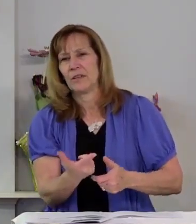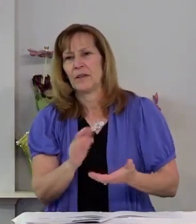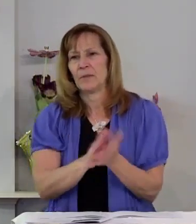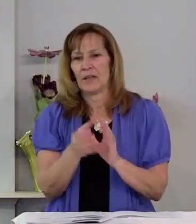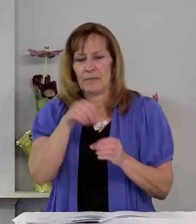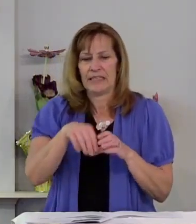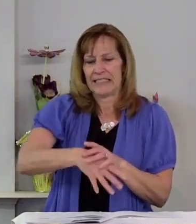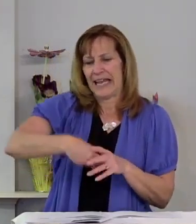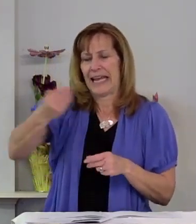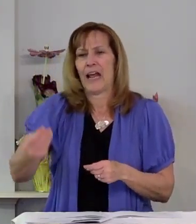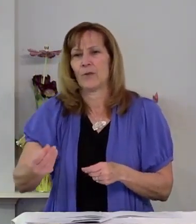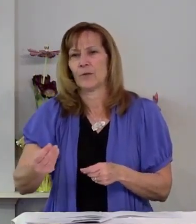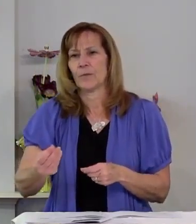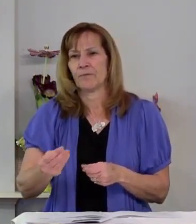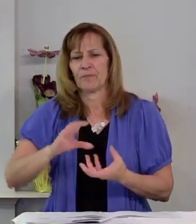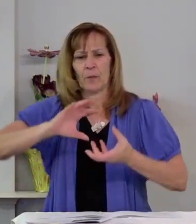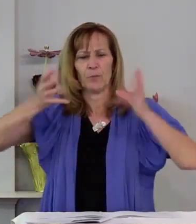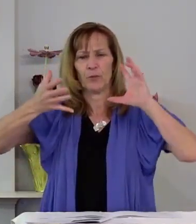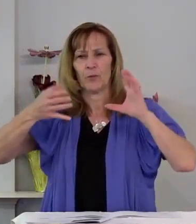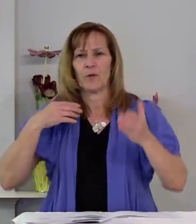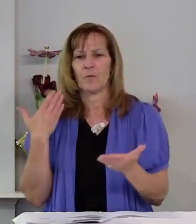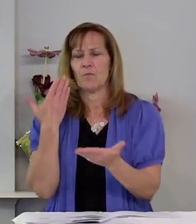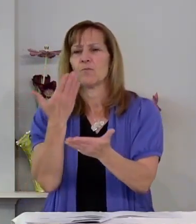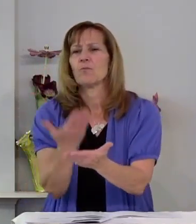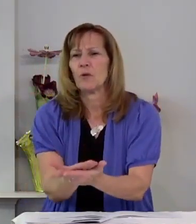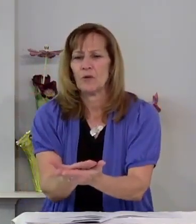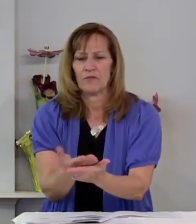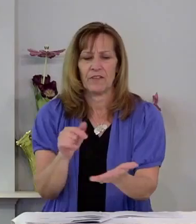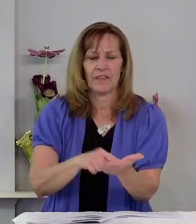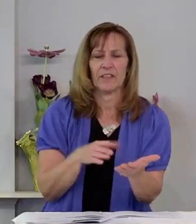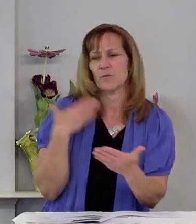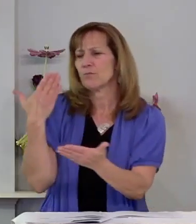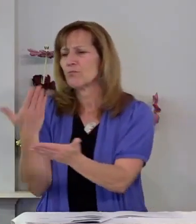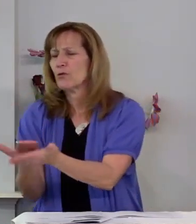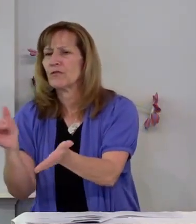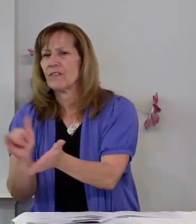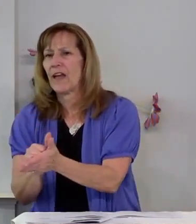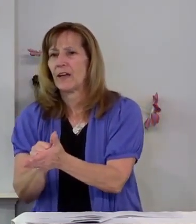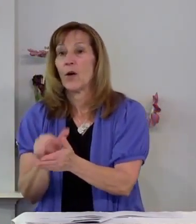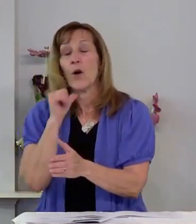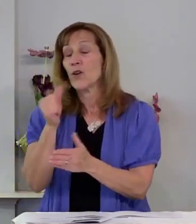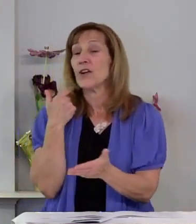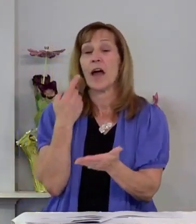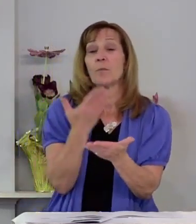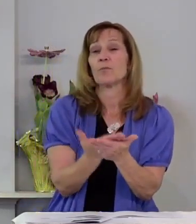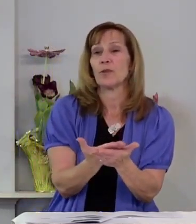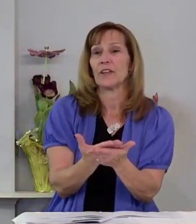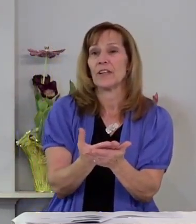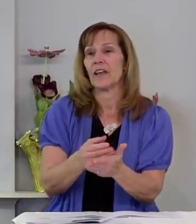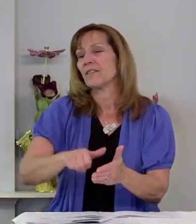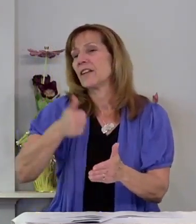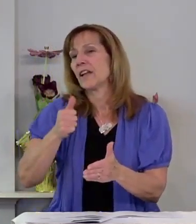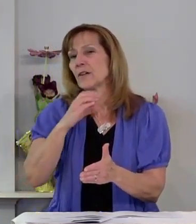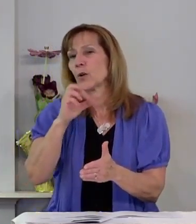inside out. Proof of this or proof of that or disproof of some other core